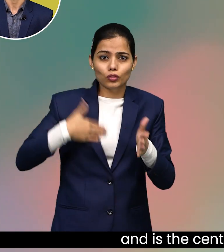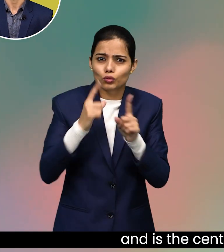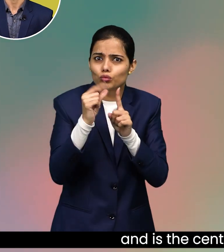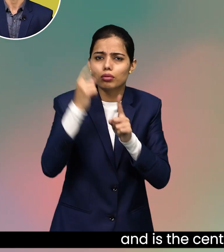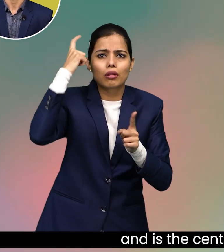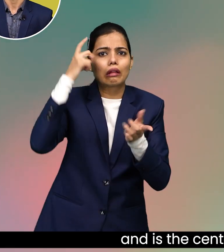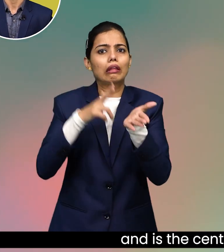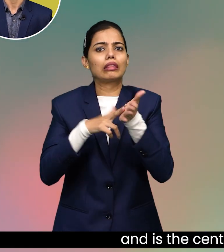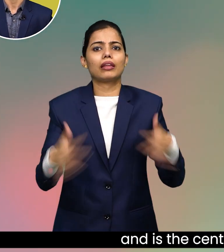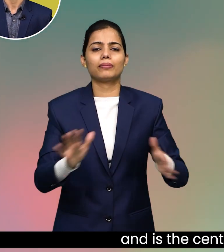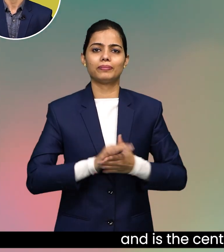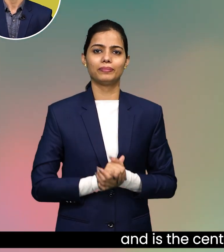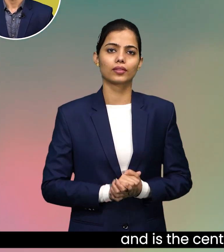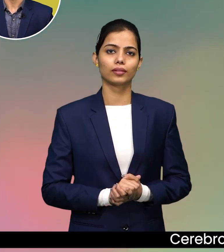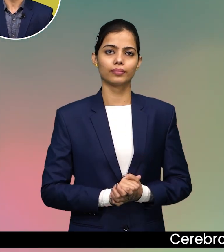actions.